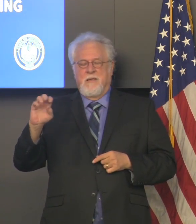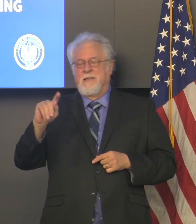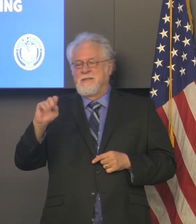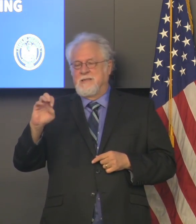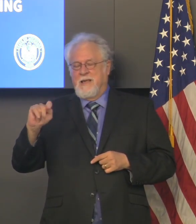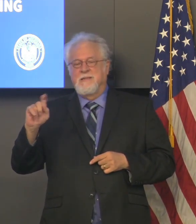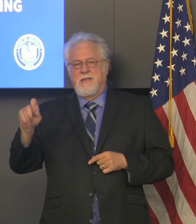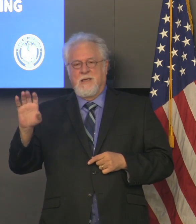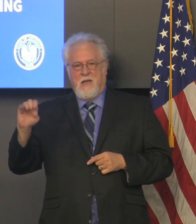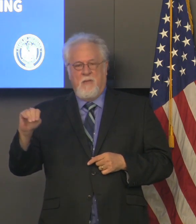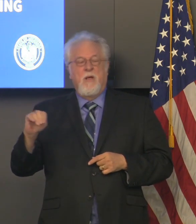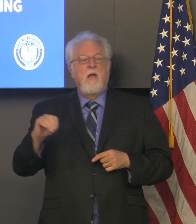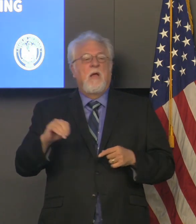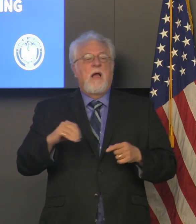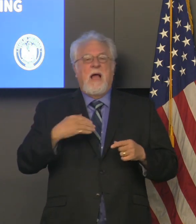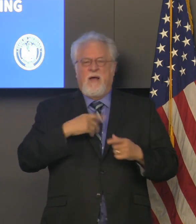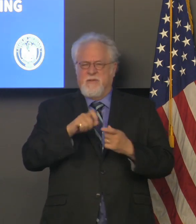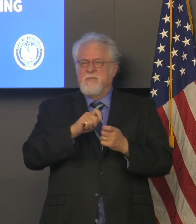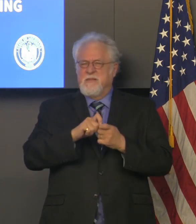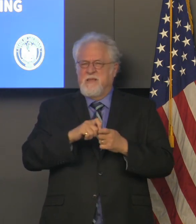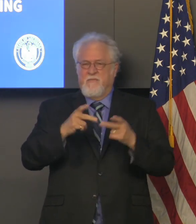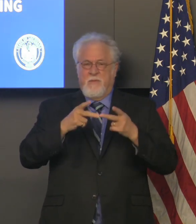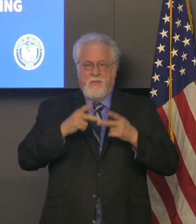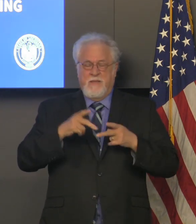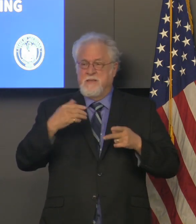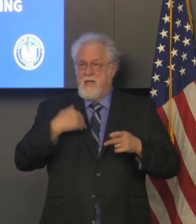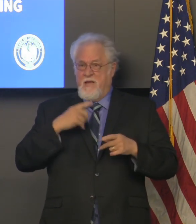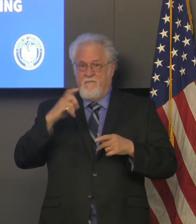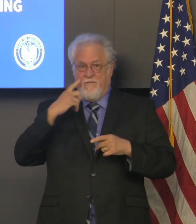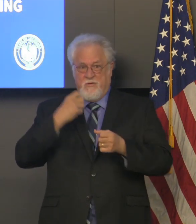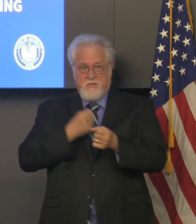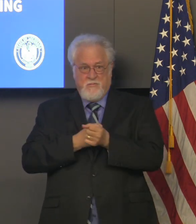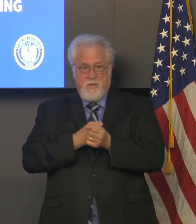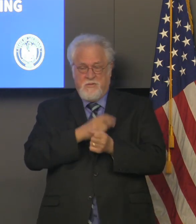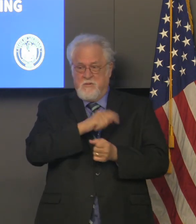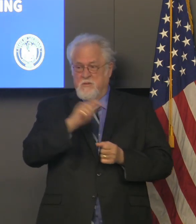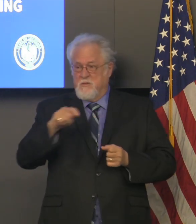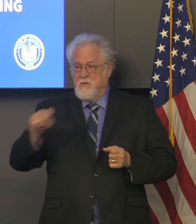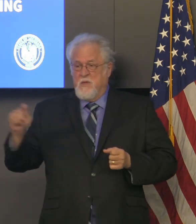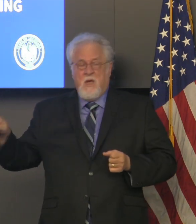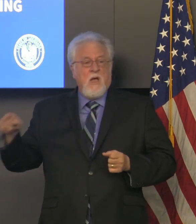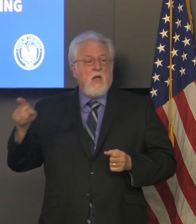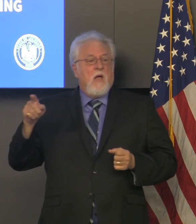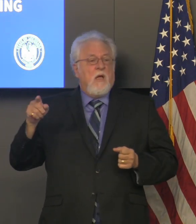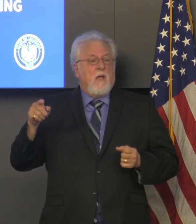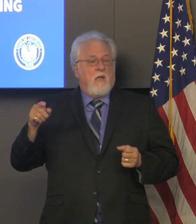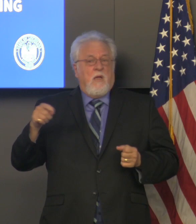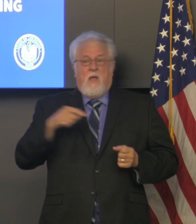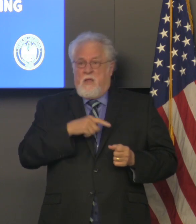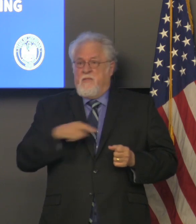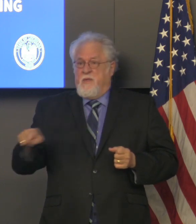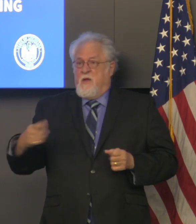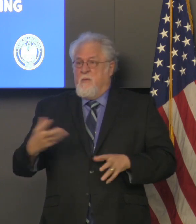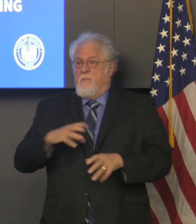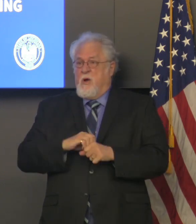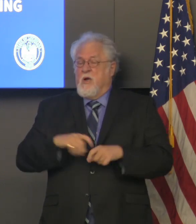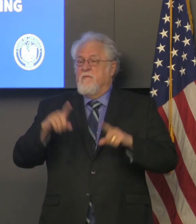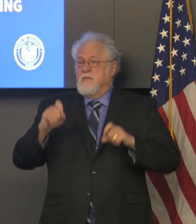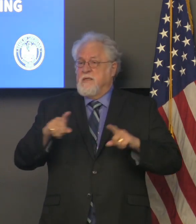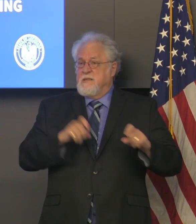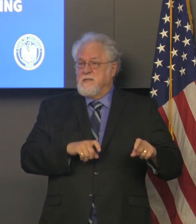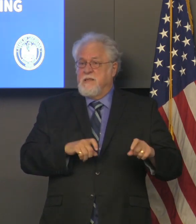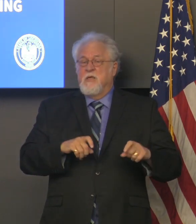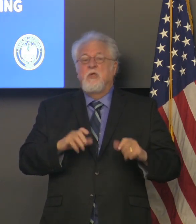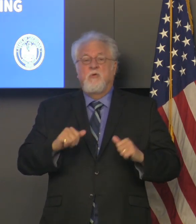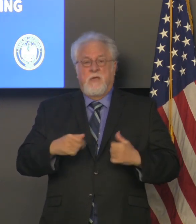doineedacovid19test.com. There are specific sites that are federally sponsored, and they are part of a testing regimen where